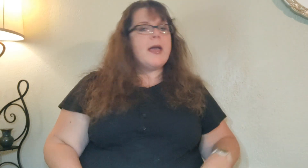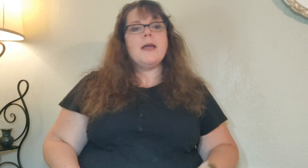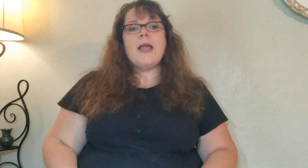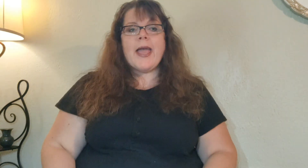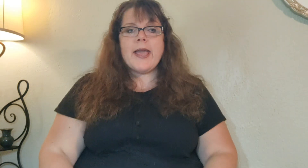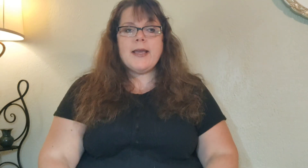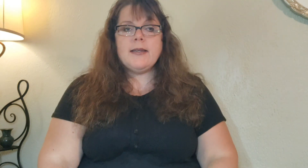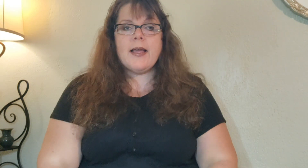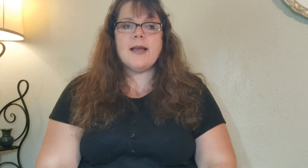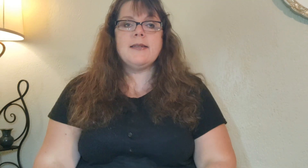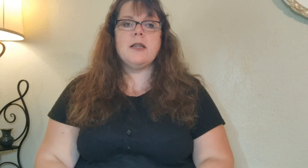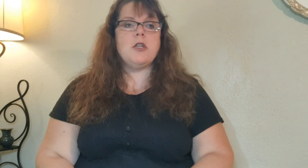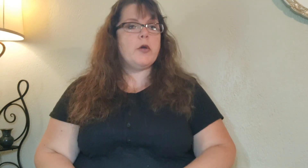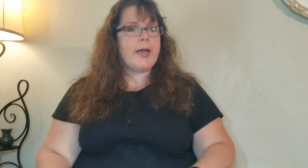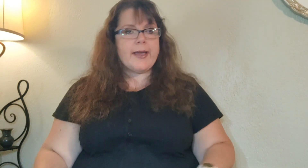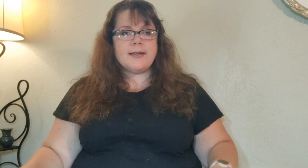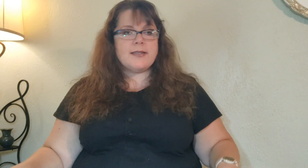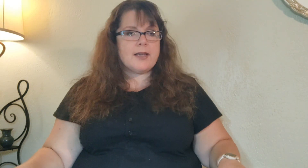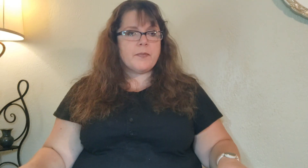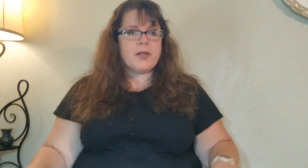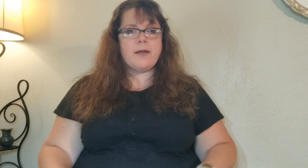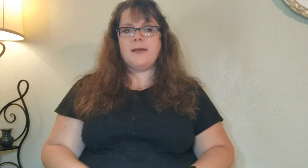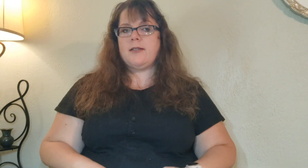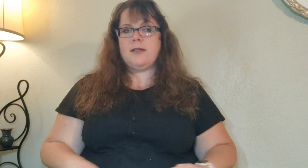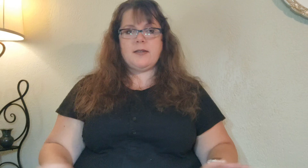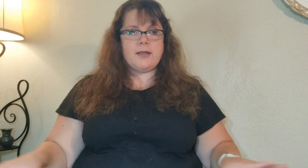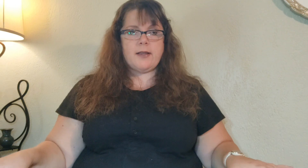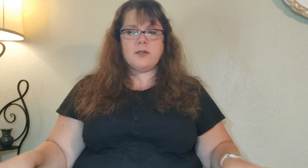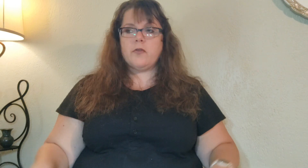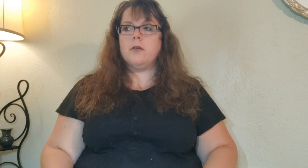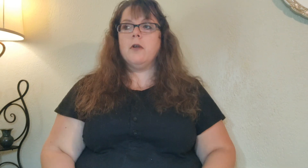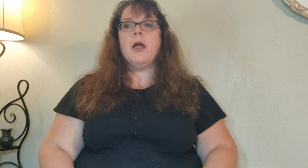And hate, as in you hate something, it's distasteful.